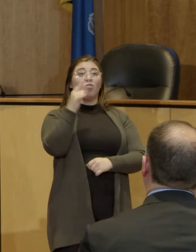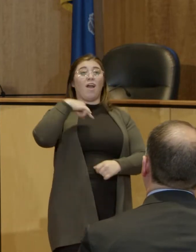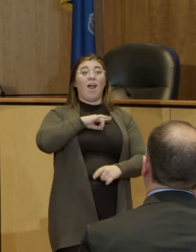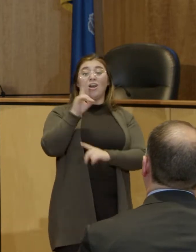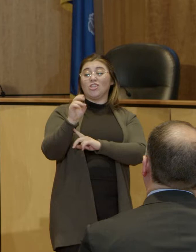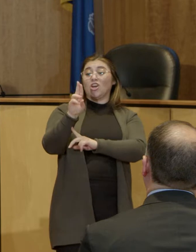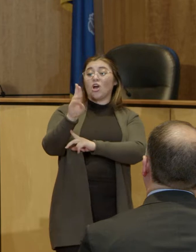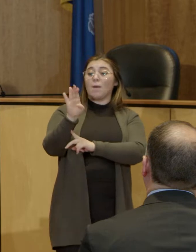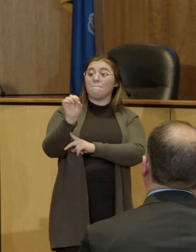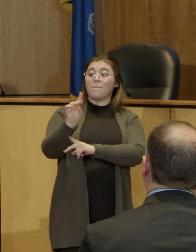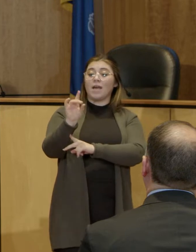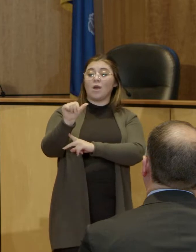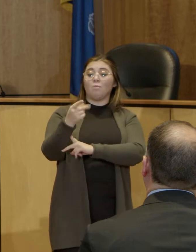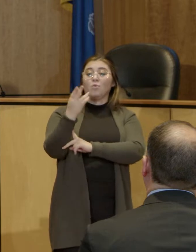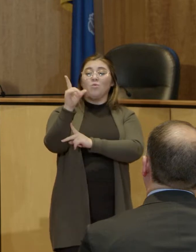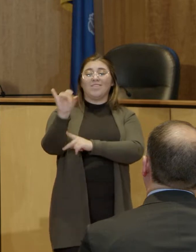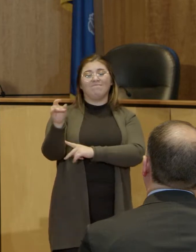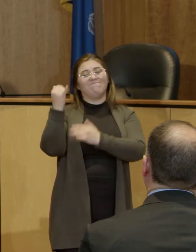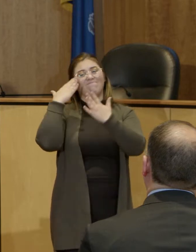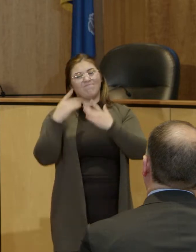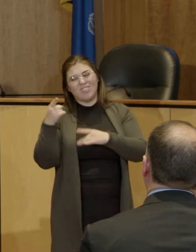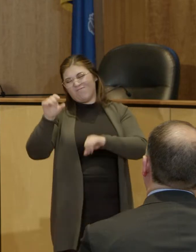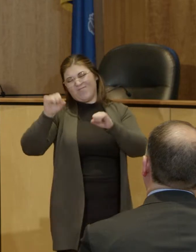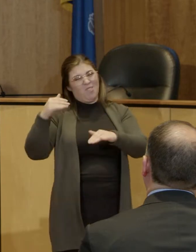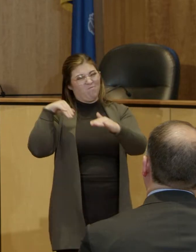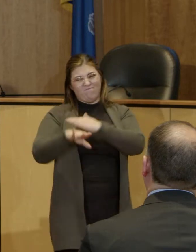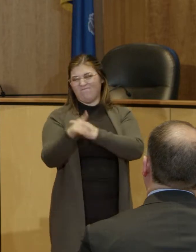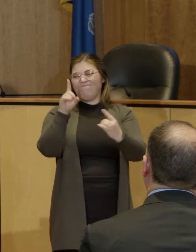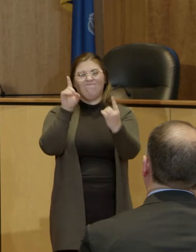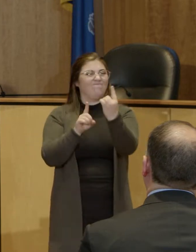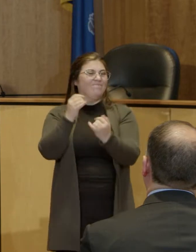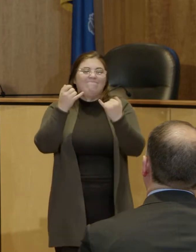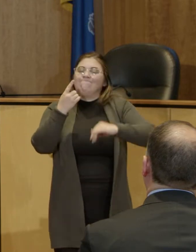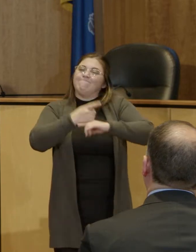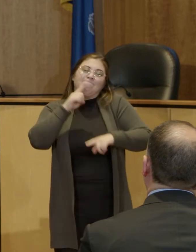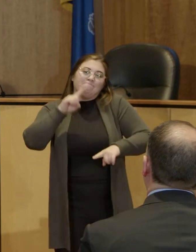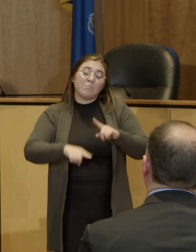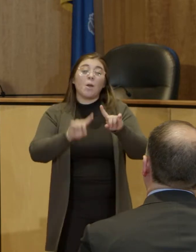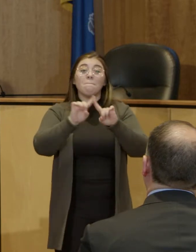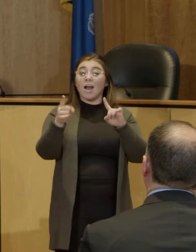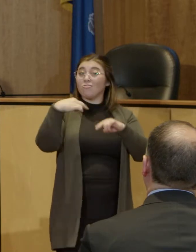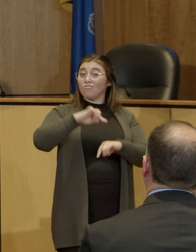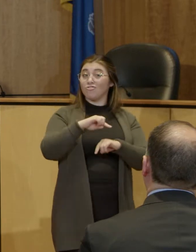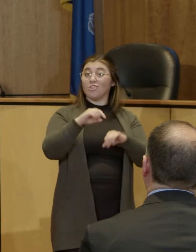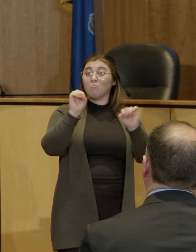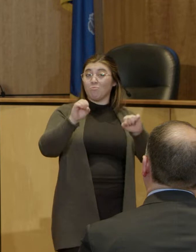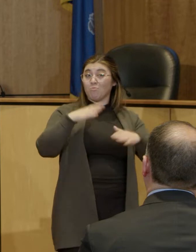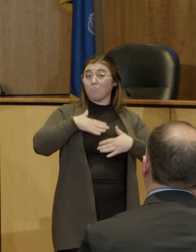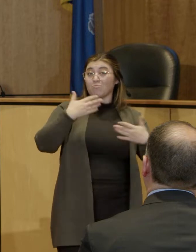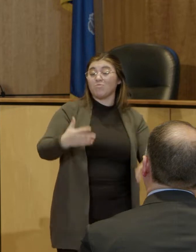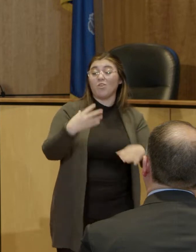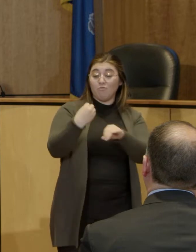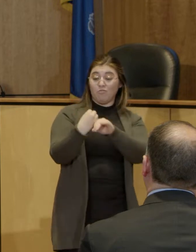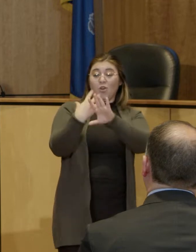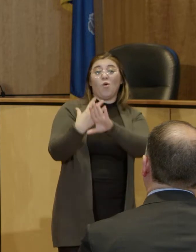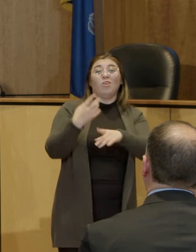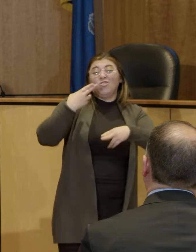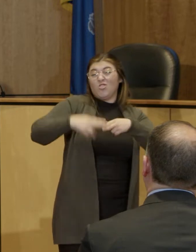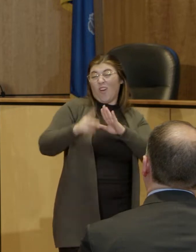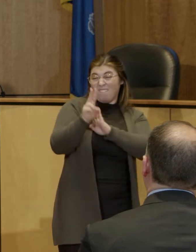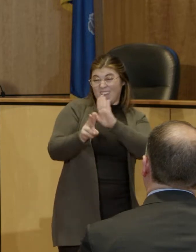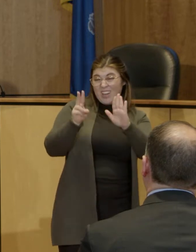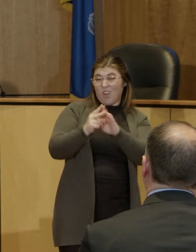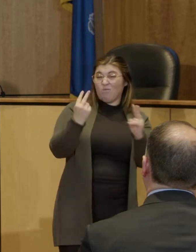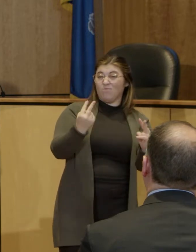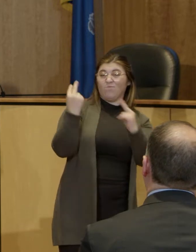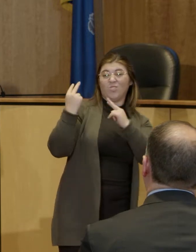Dr. Bendapaudi asked that I convey her regret that she was unable to join us in person today. However, she was able to record a short video that